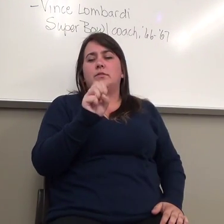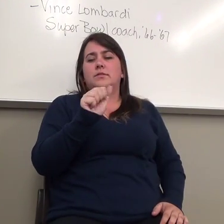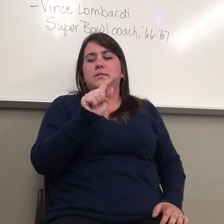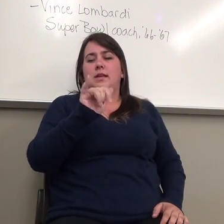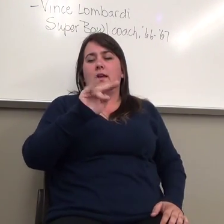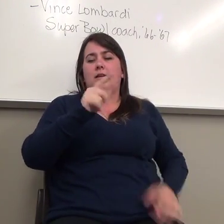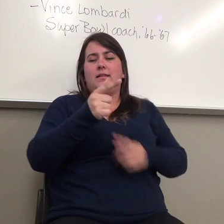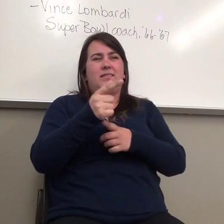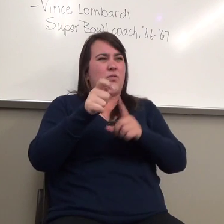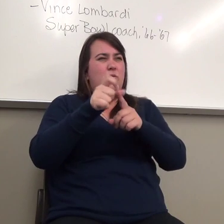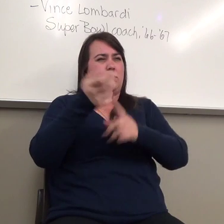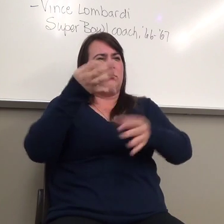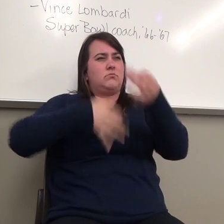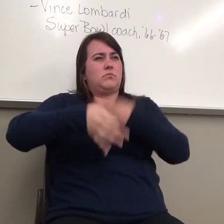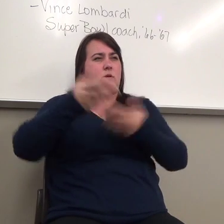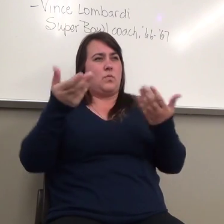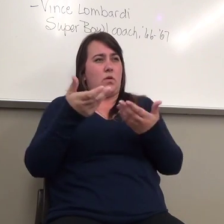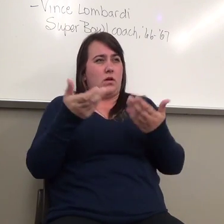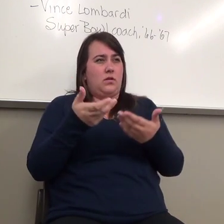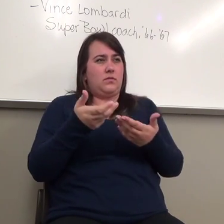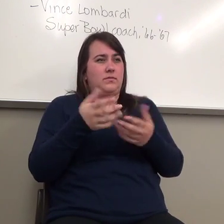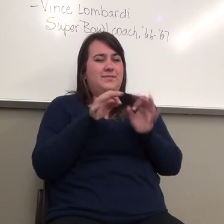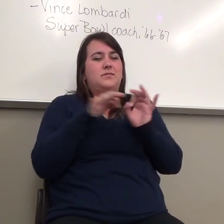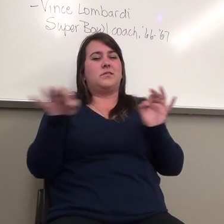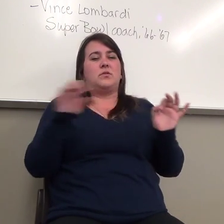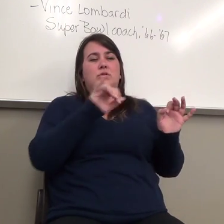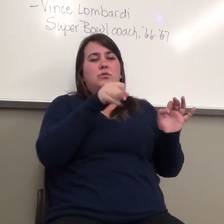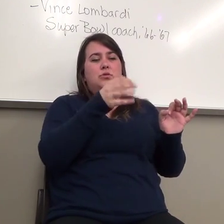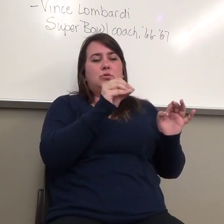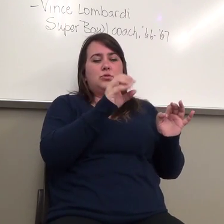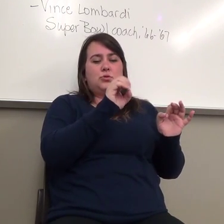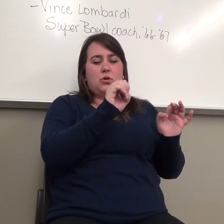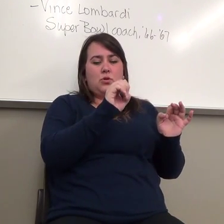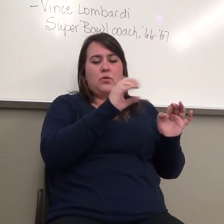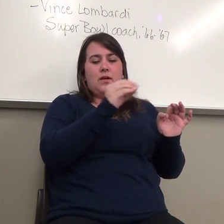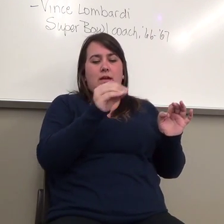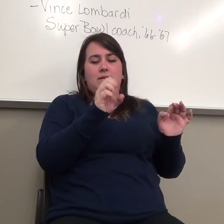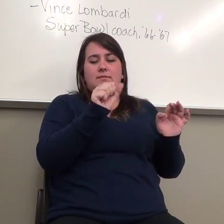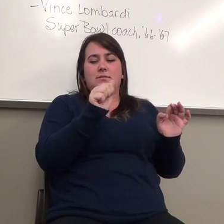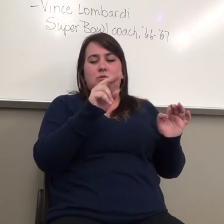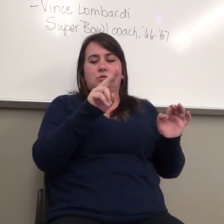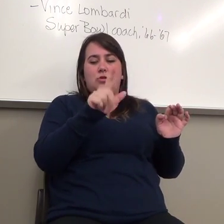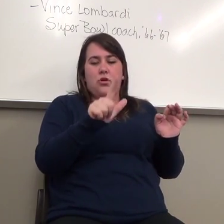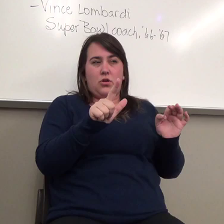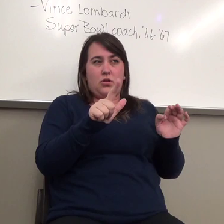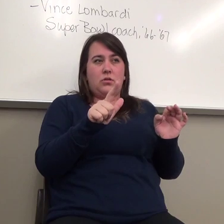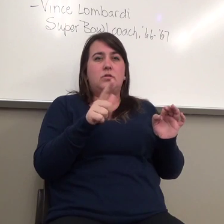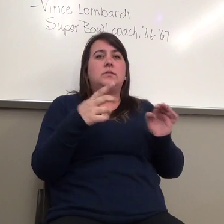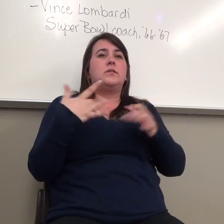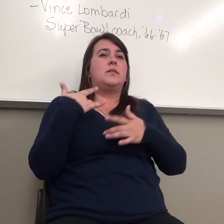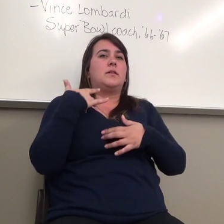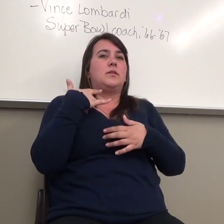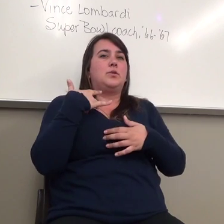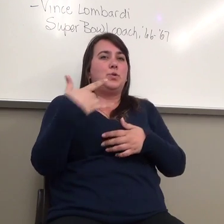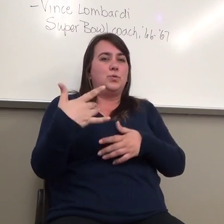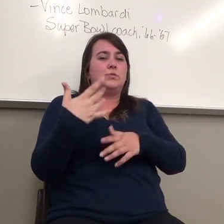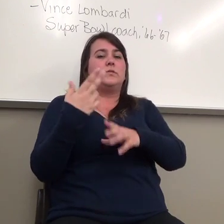Would you say Joe and Saul usually spend Saturday conversing with each other?